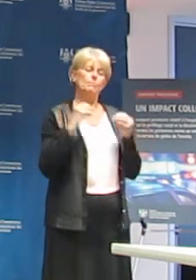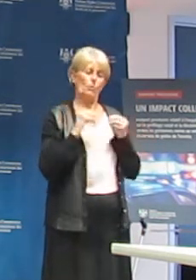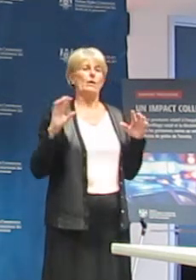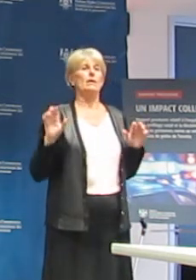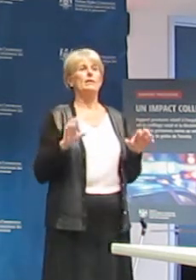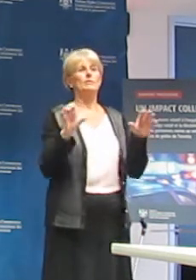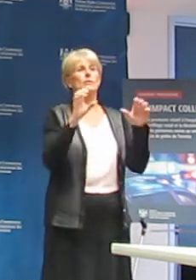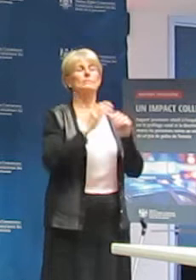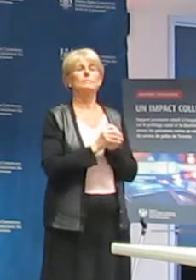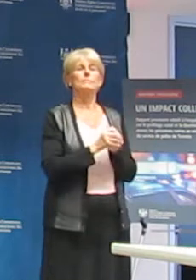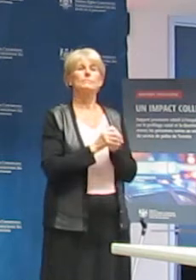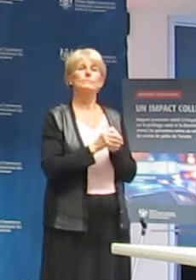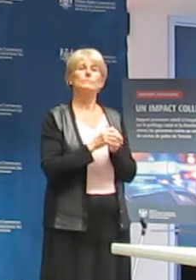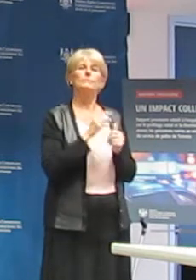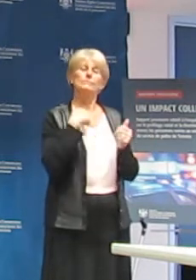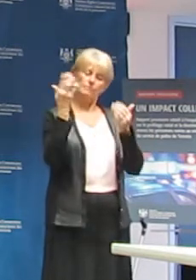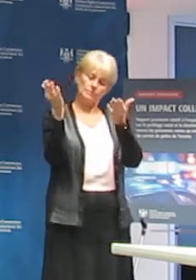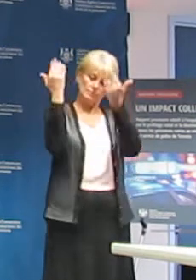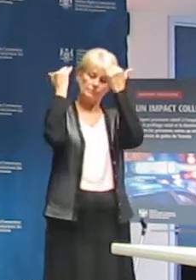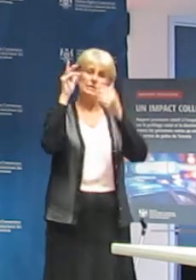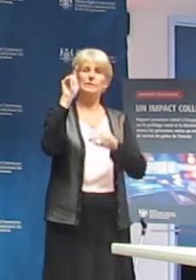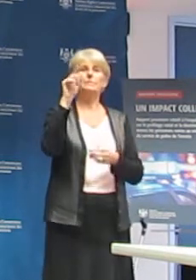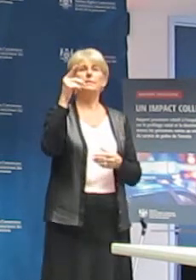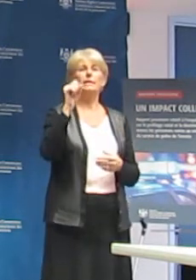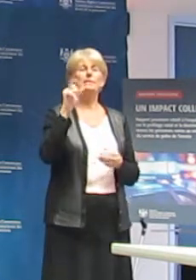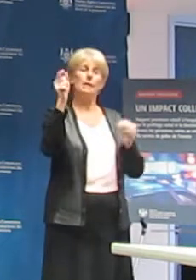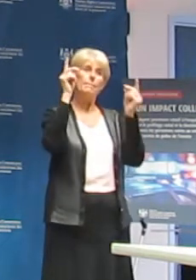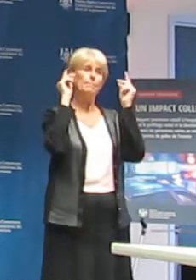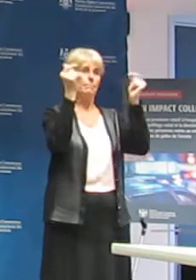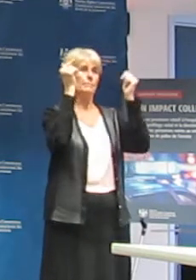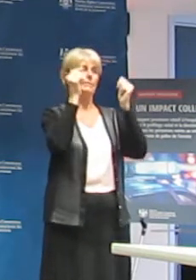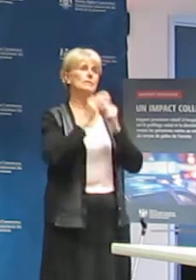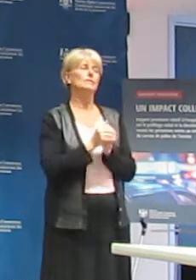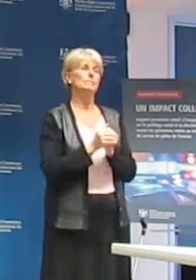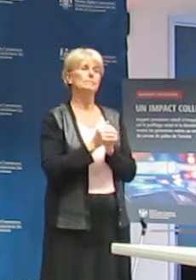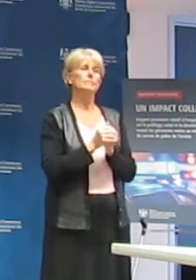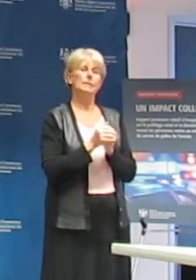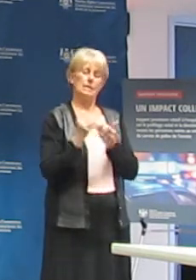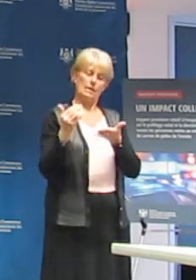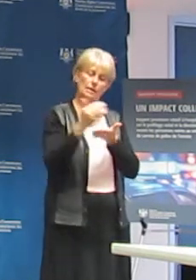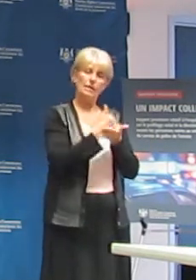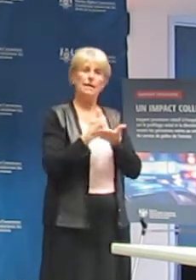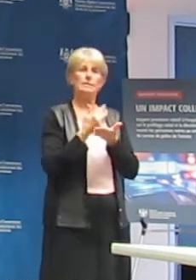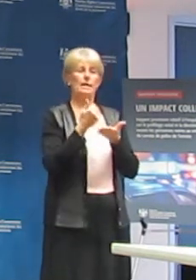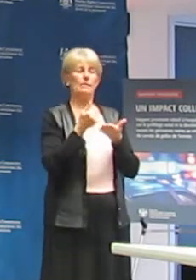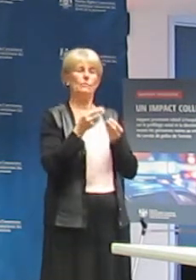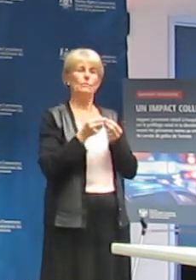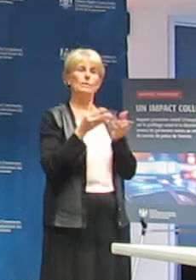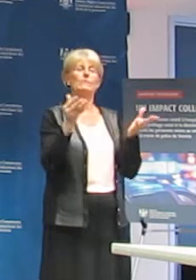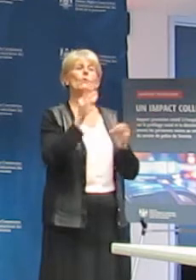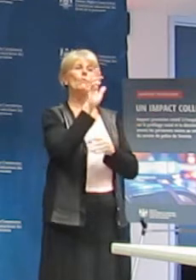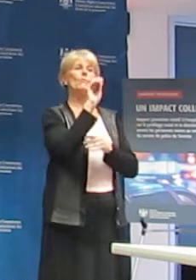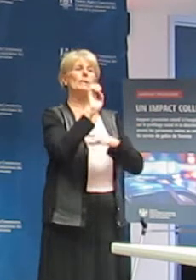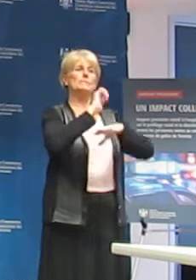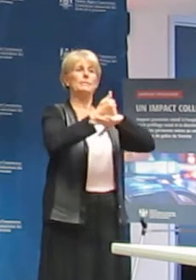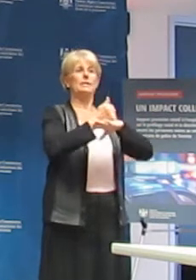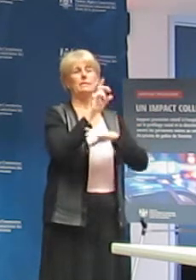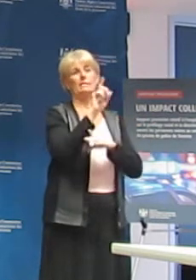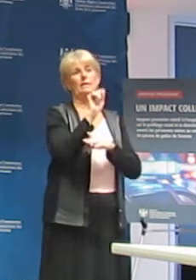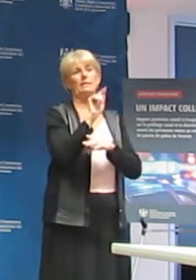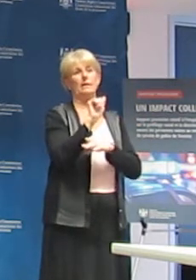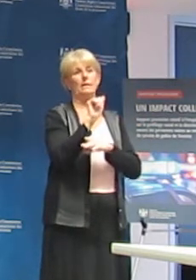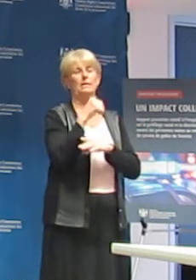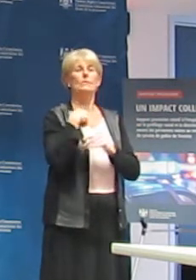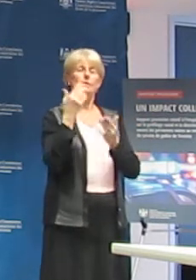action. We're calling on the Toronto Police to immediately collect and release race-based data, and